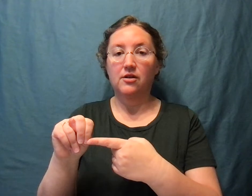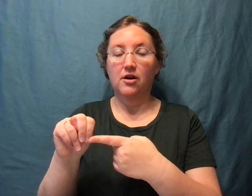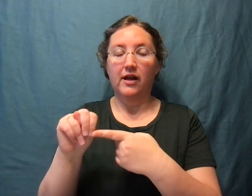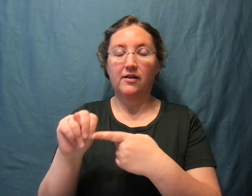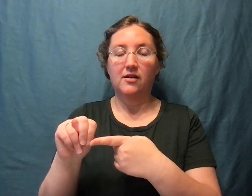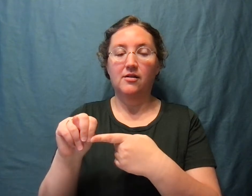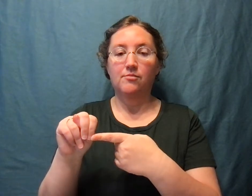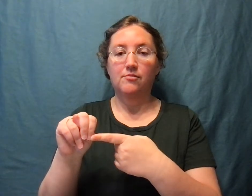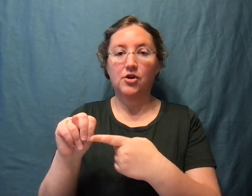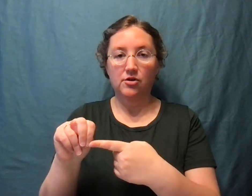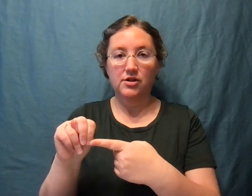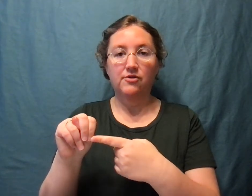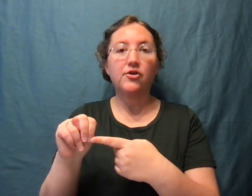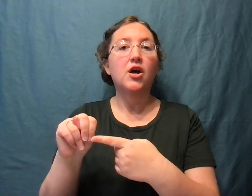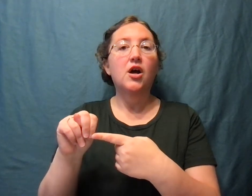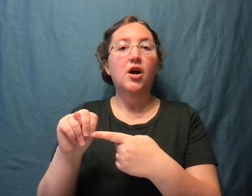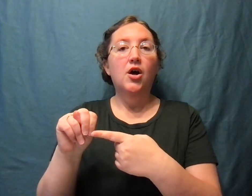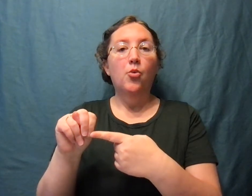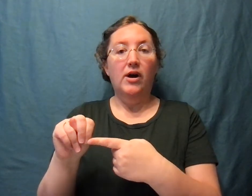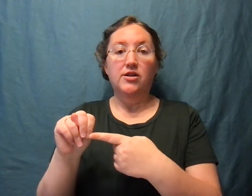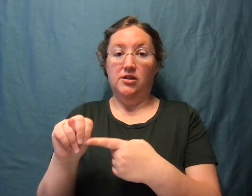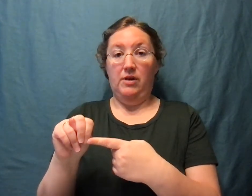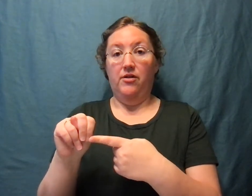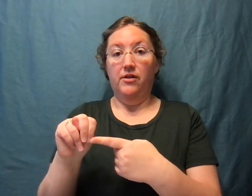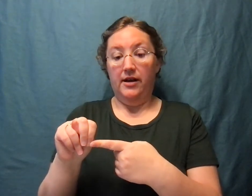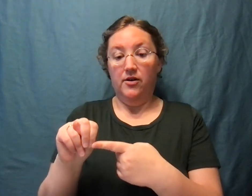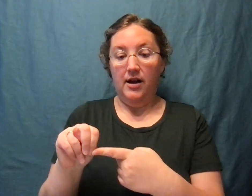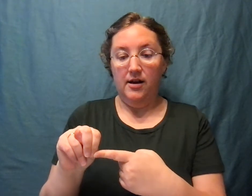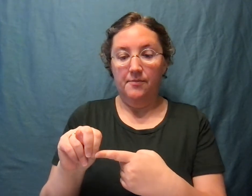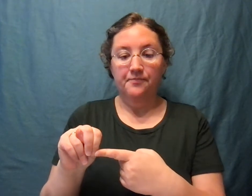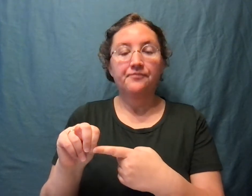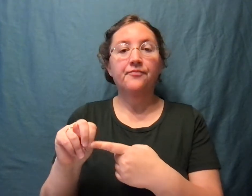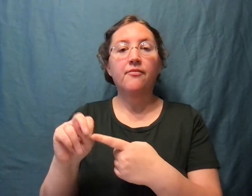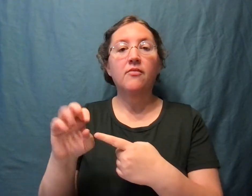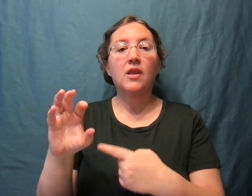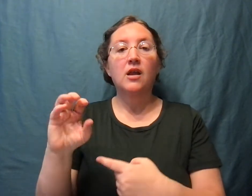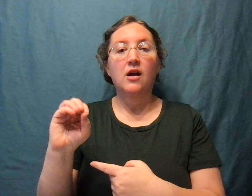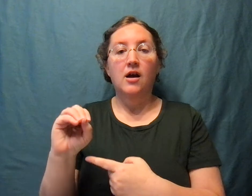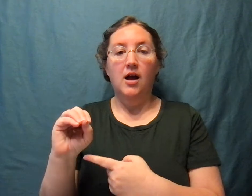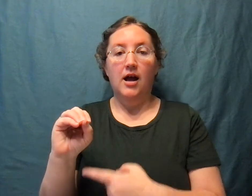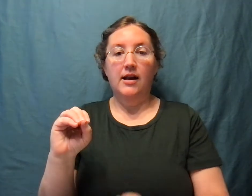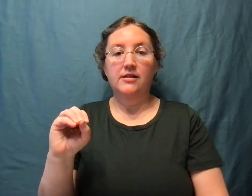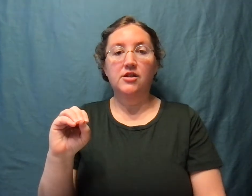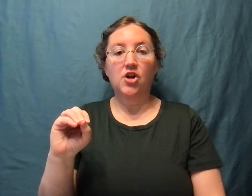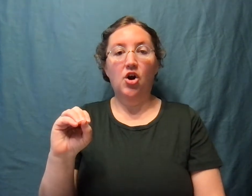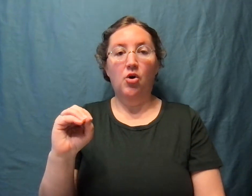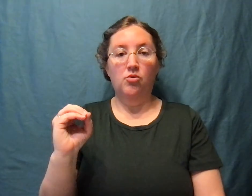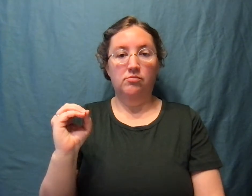like the cursive way to spell the letter N. Next is O.